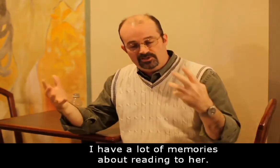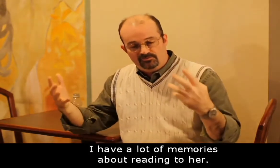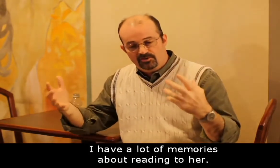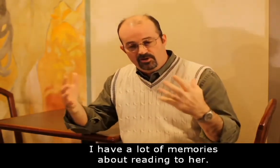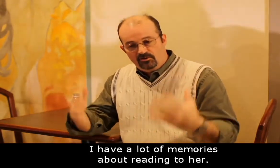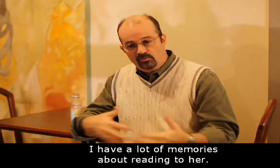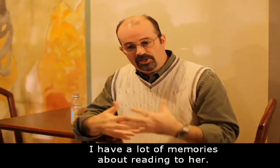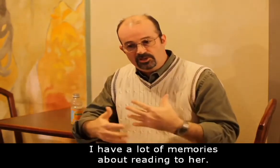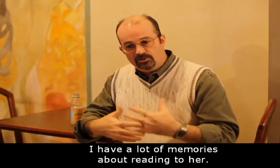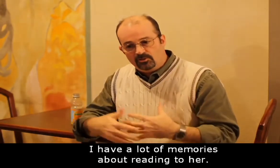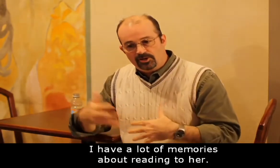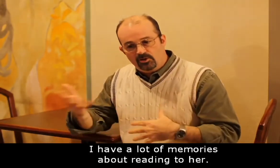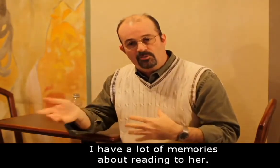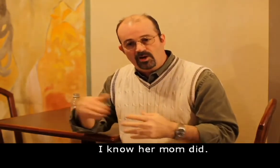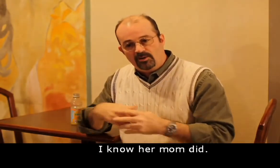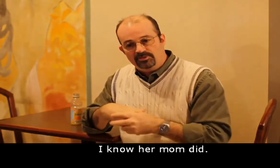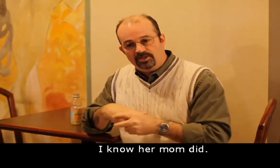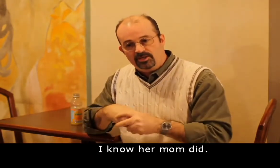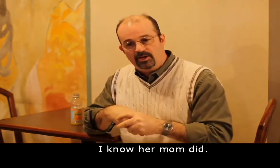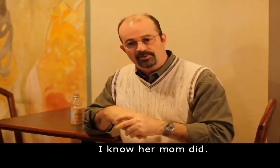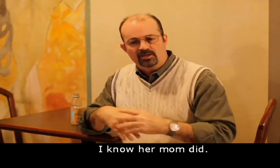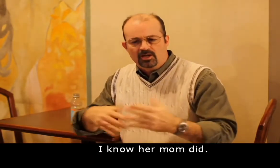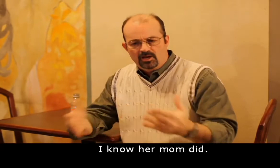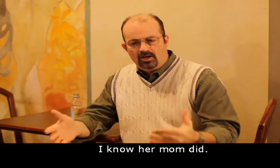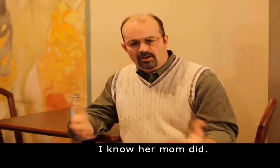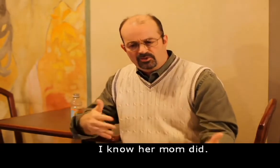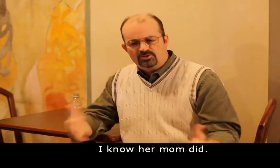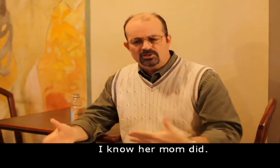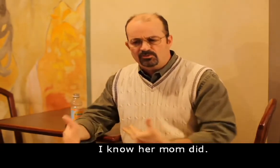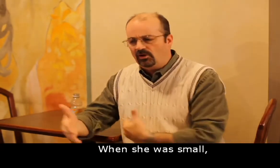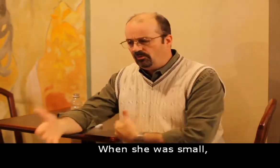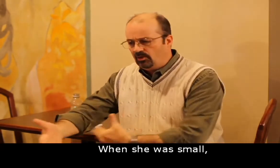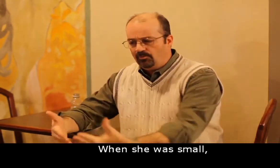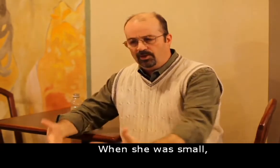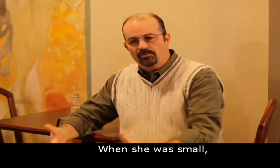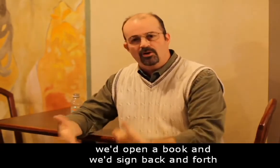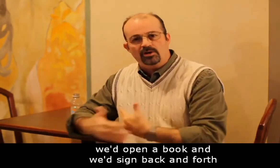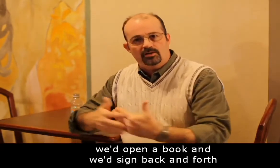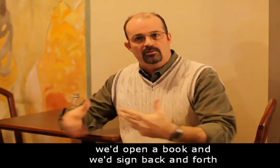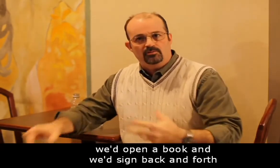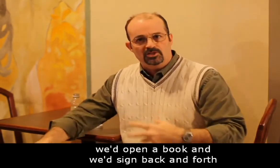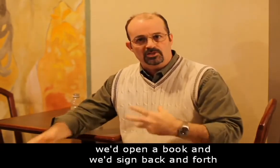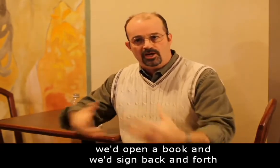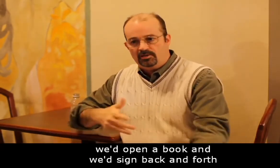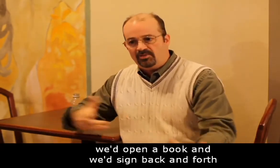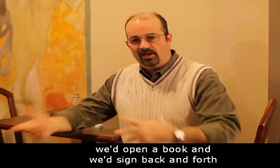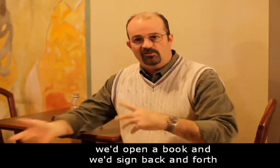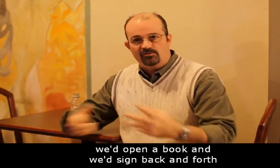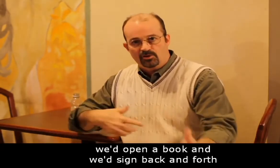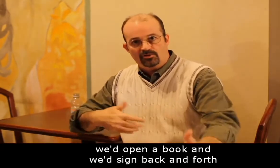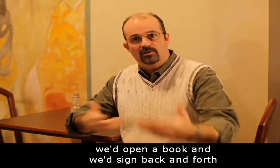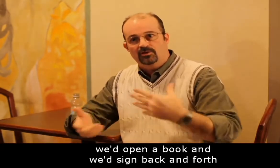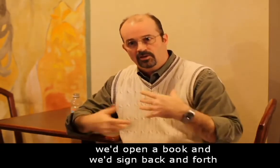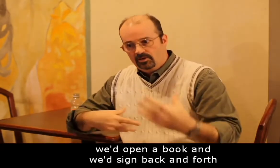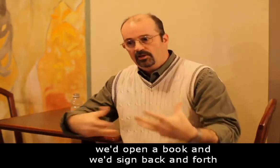of reading to her. I know her mom did. When she was small, we'd open a book and we'd sign back and forth, and